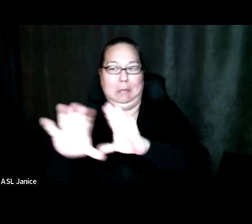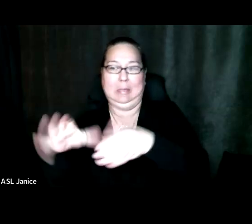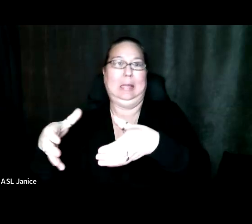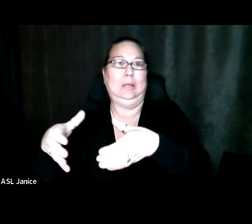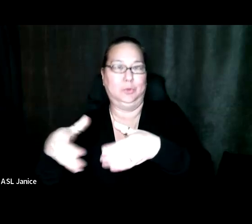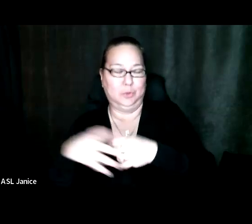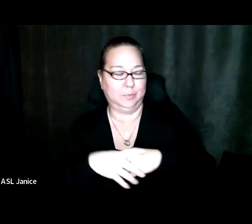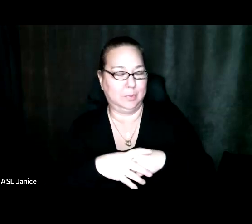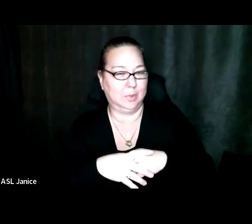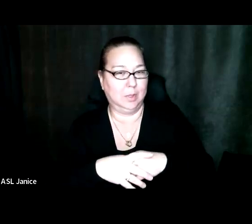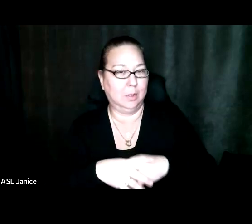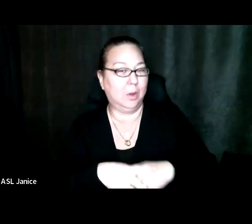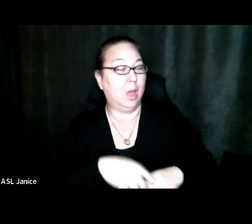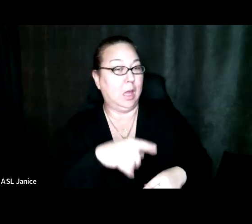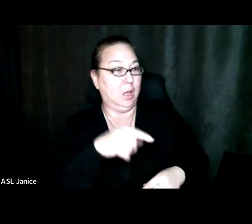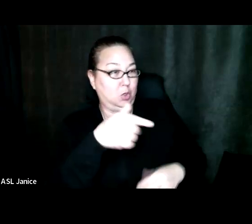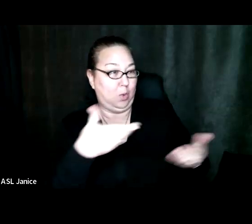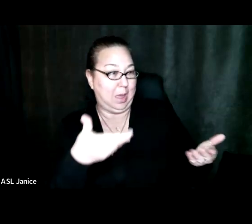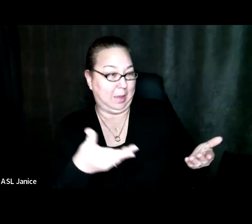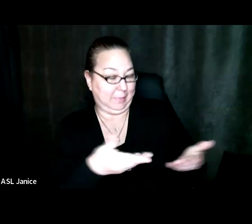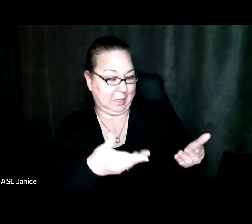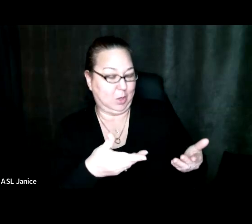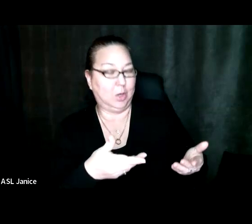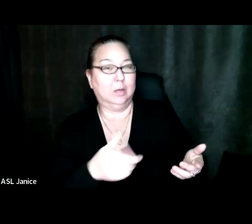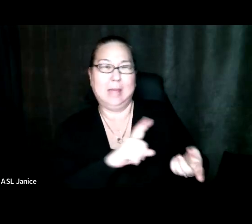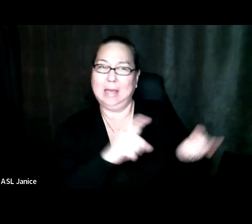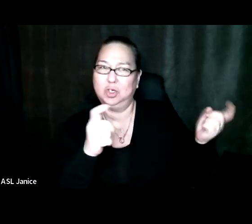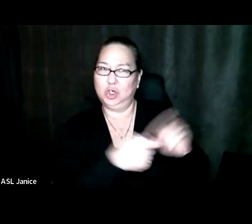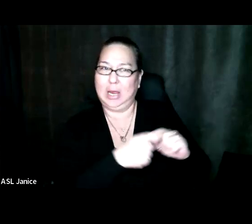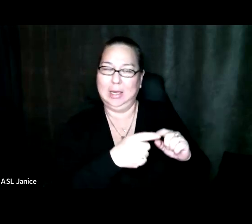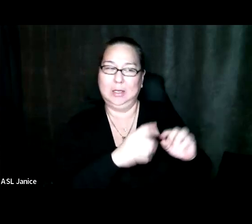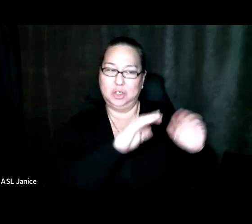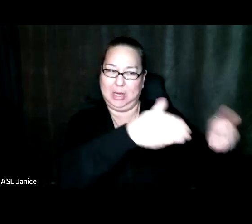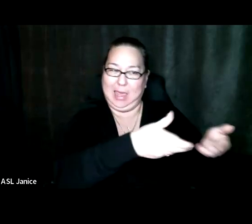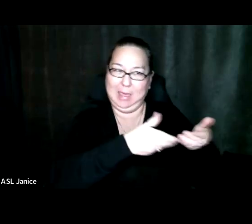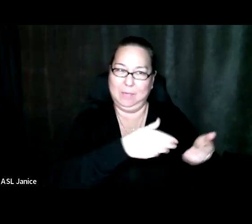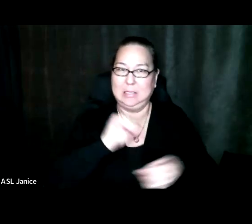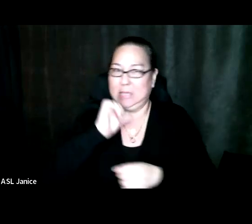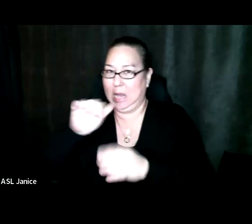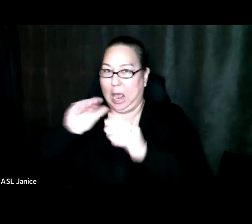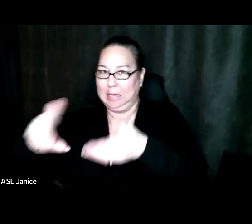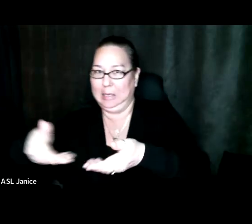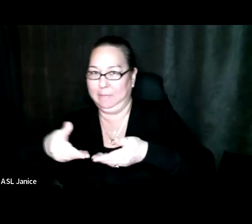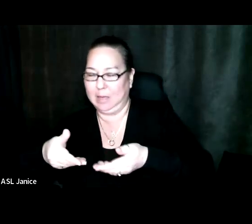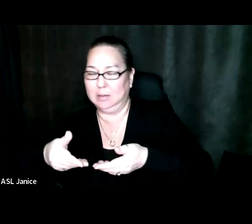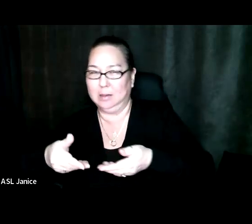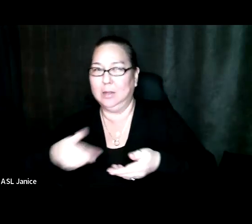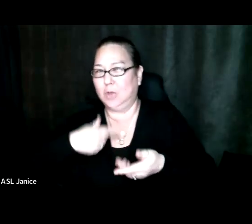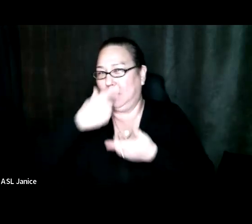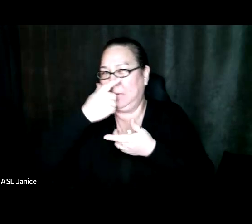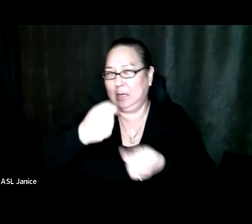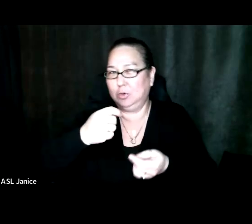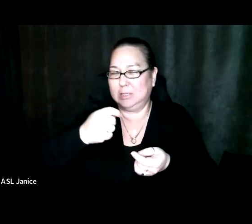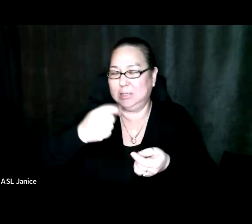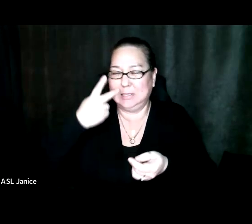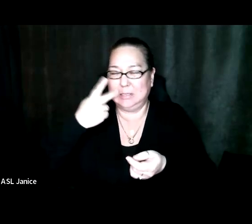you have in here in the appendix, did it change invites and non-invites? It'd be interesting to see, did it change that by